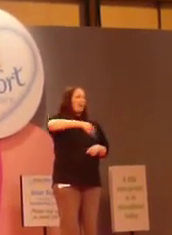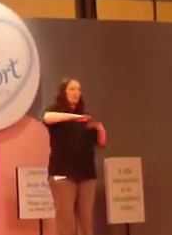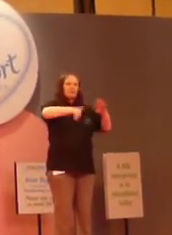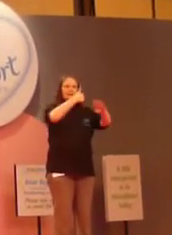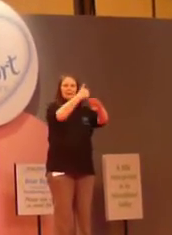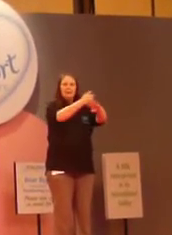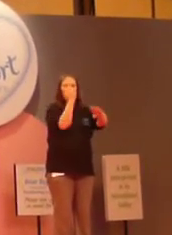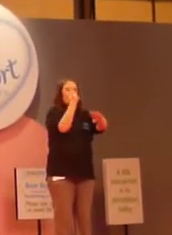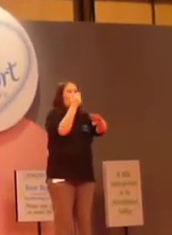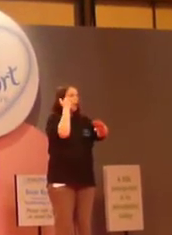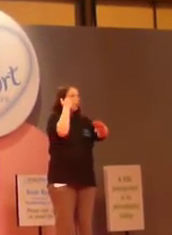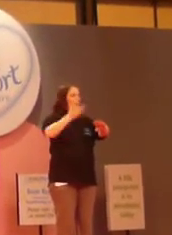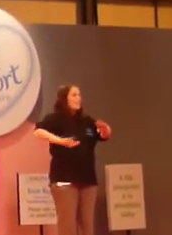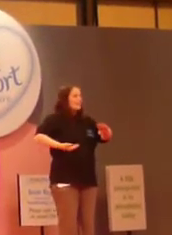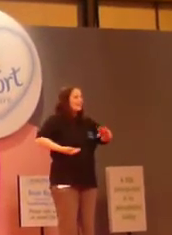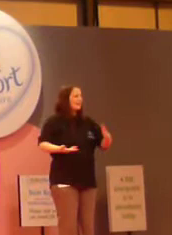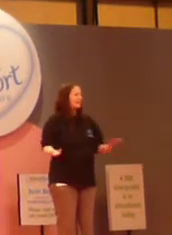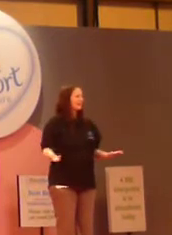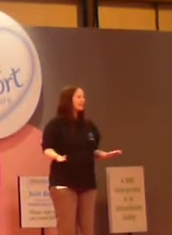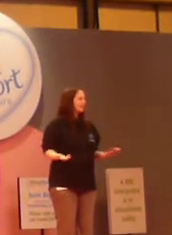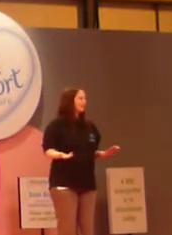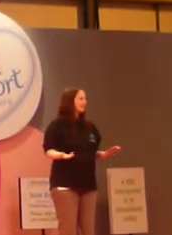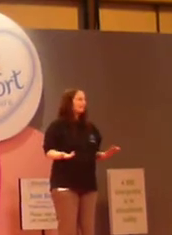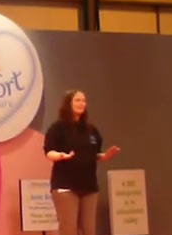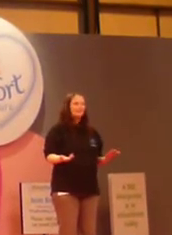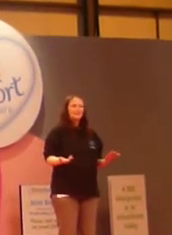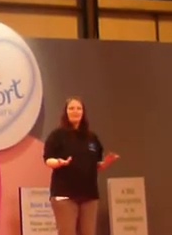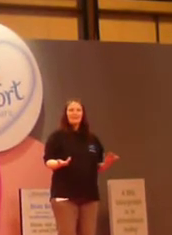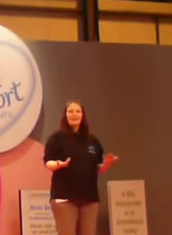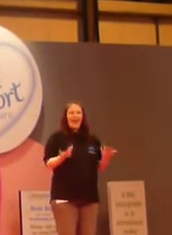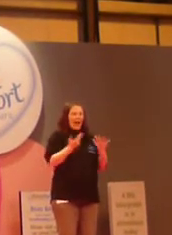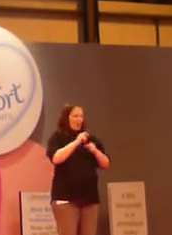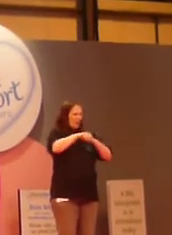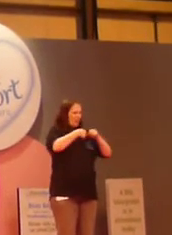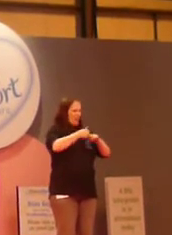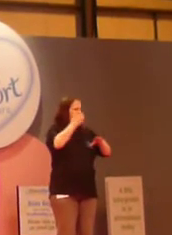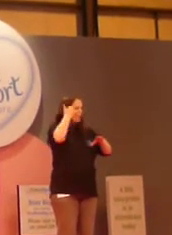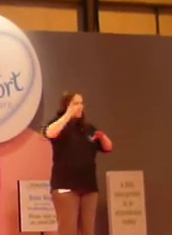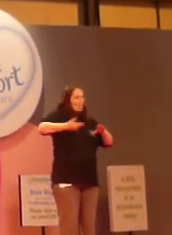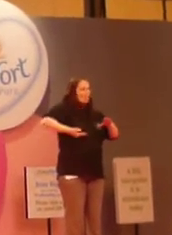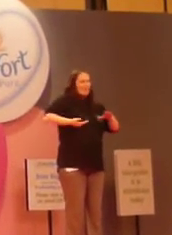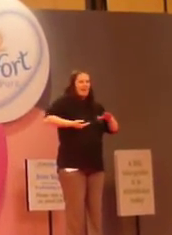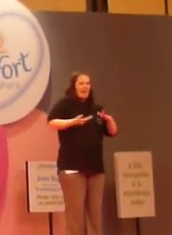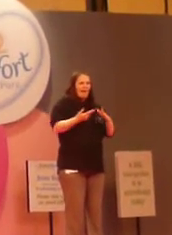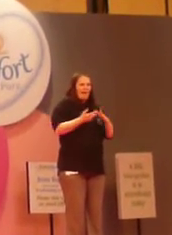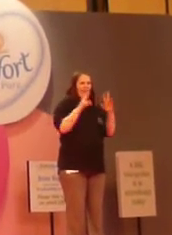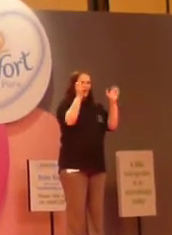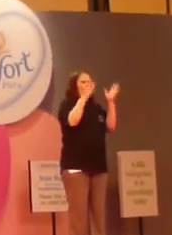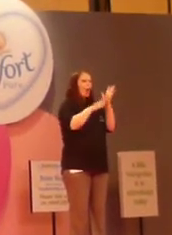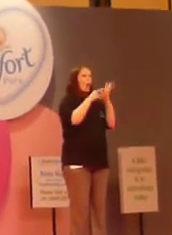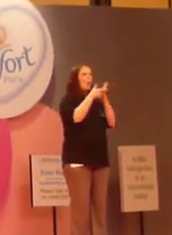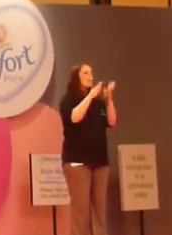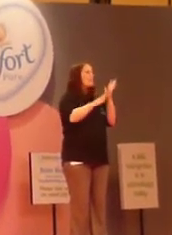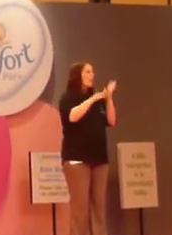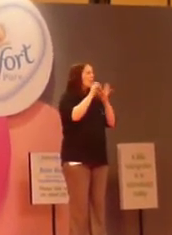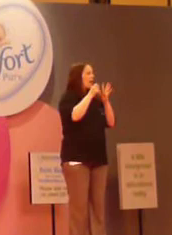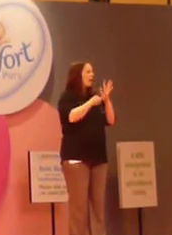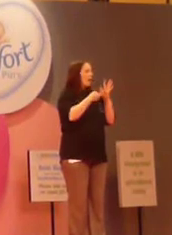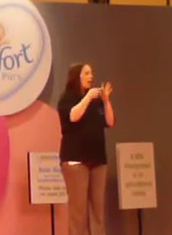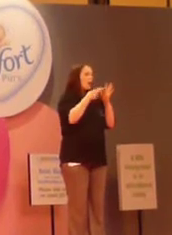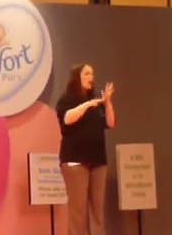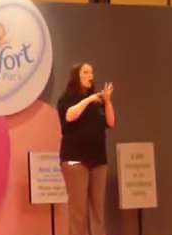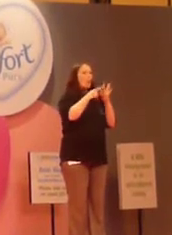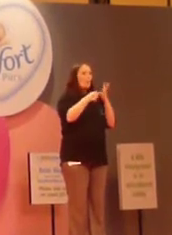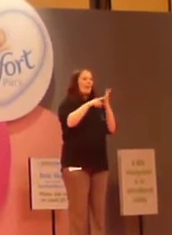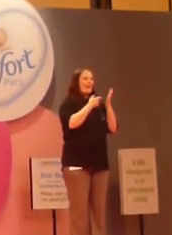there are mumpreneurs, you know, slings. And how do you get to be a mumpreneur, you know? Do you have to come up with this most amazing idea